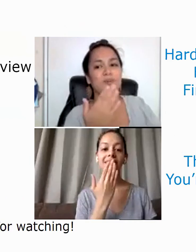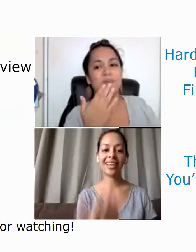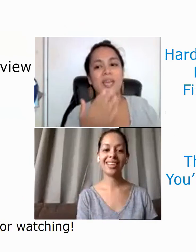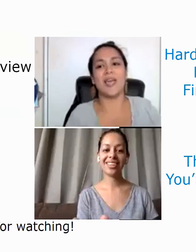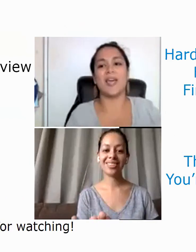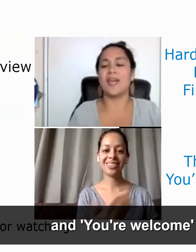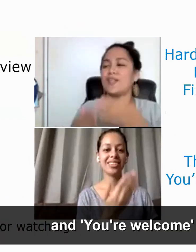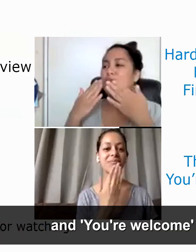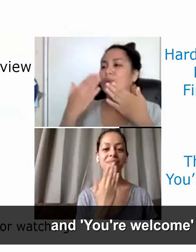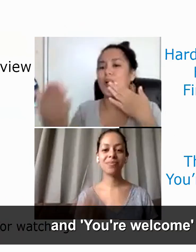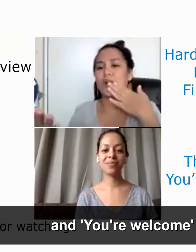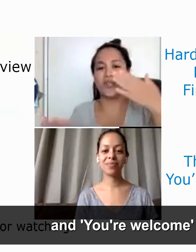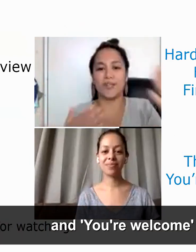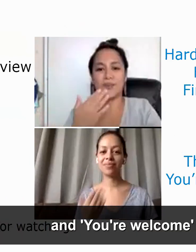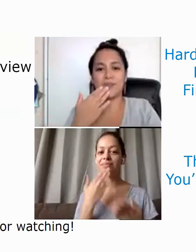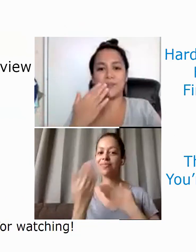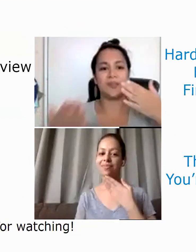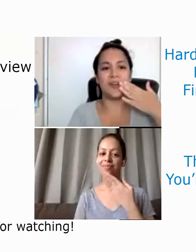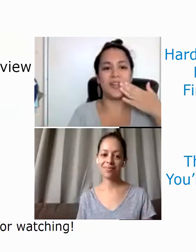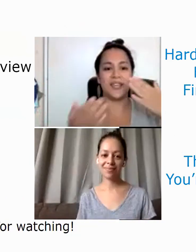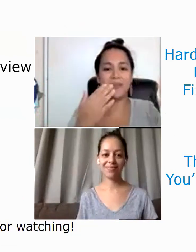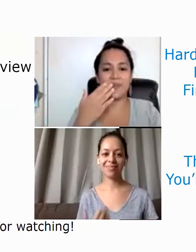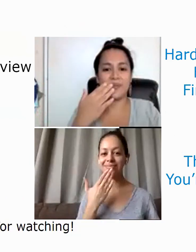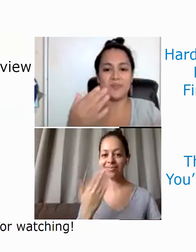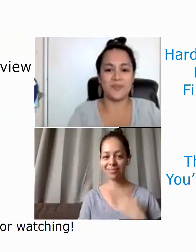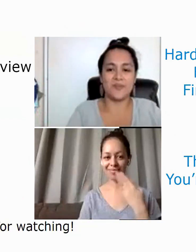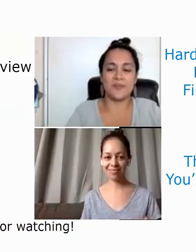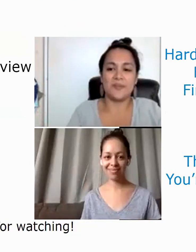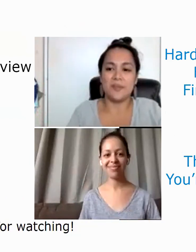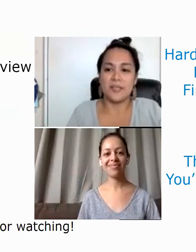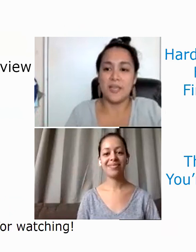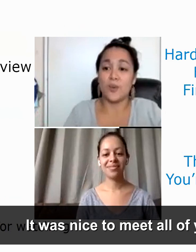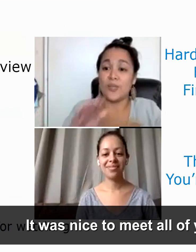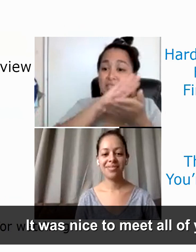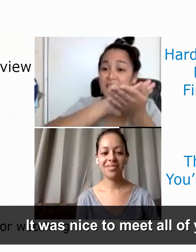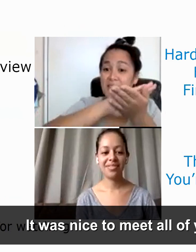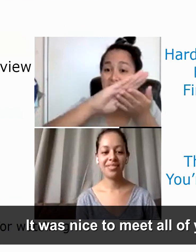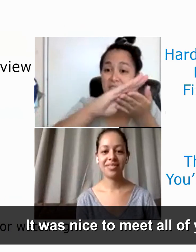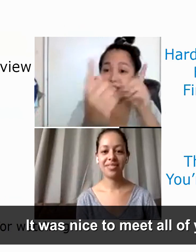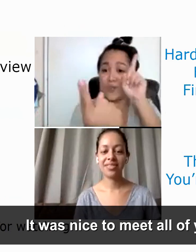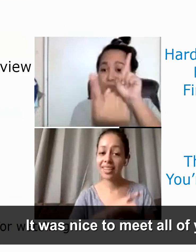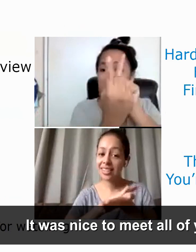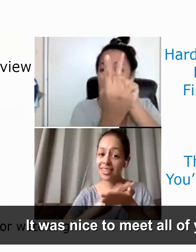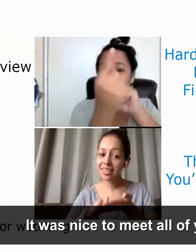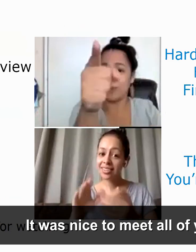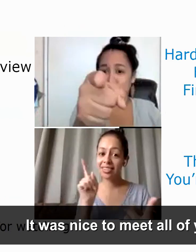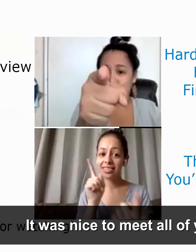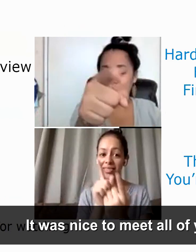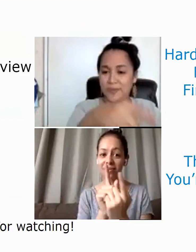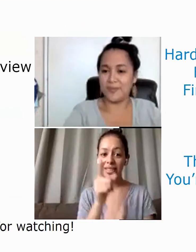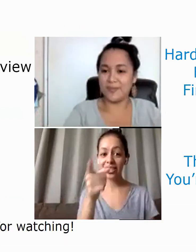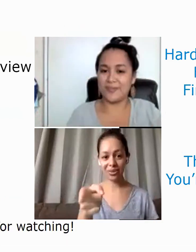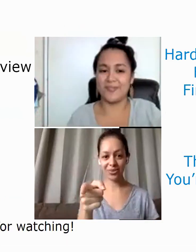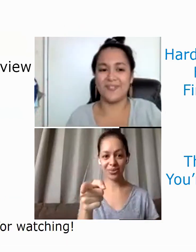you. And you're welcome, right? It was nice to meet all of